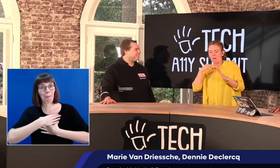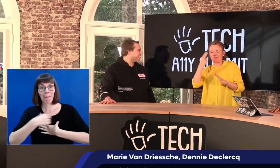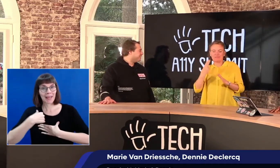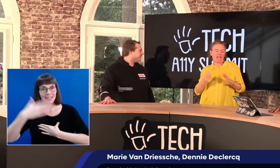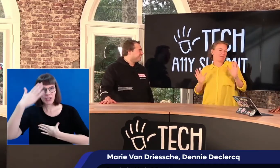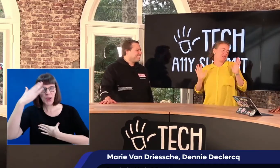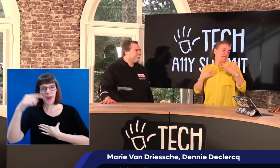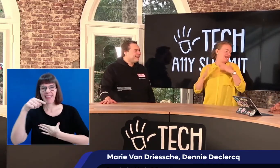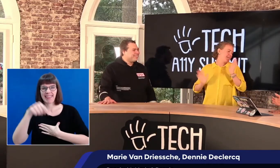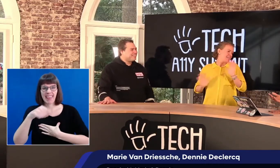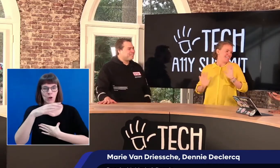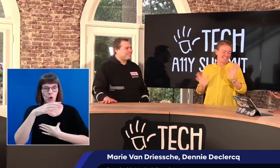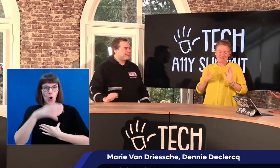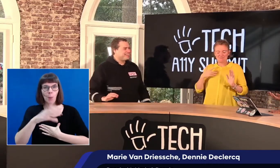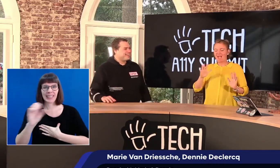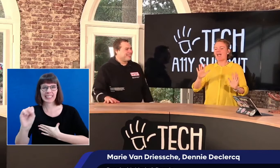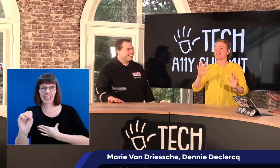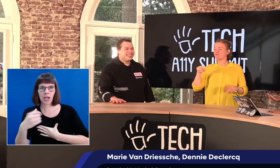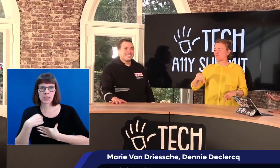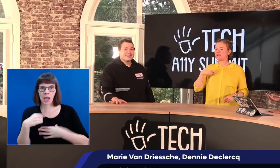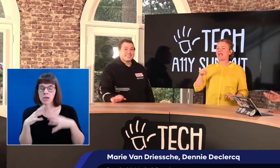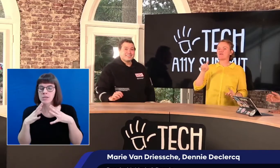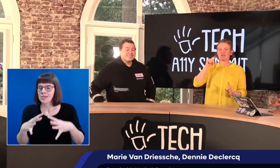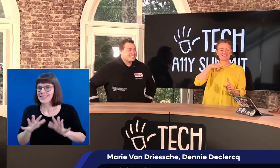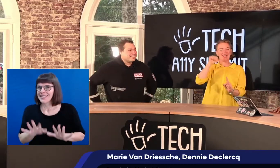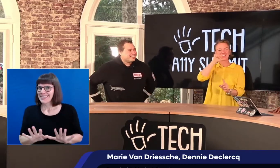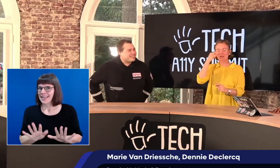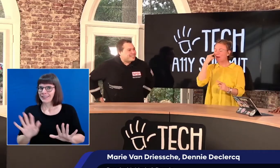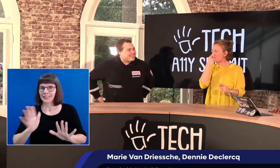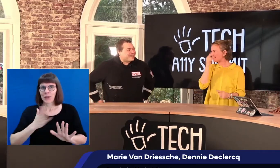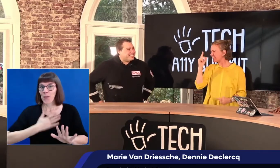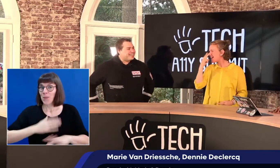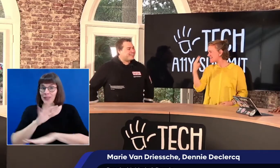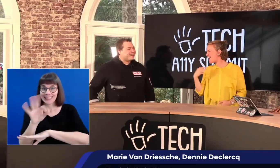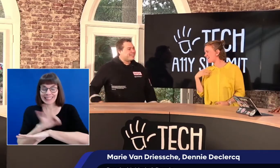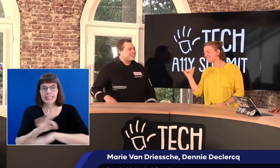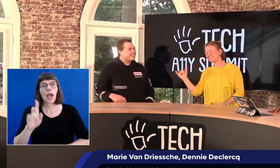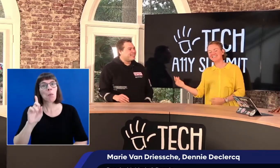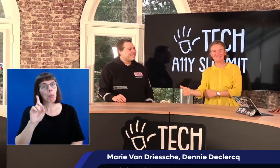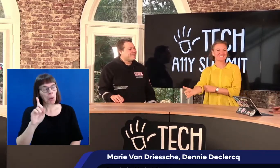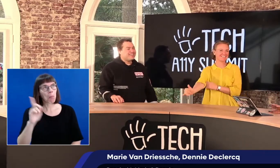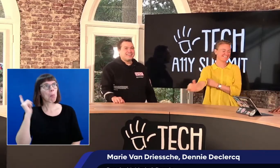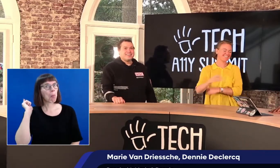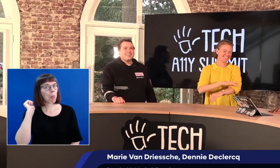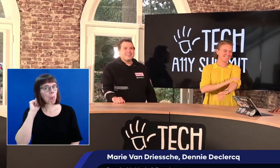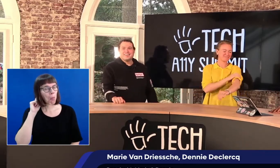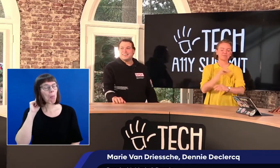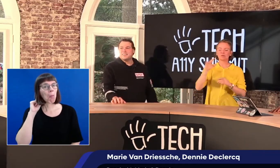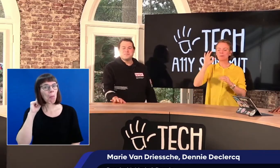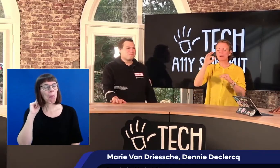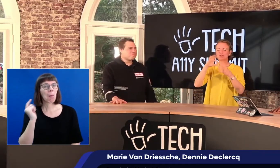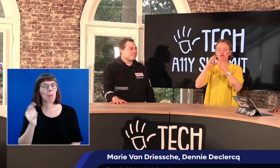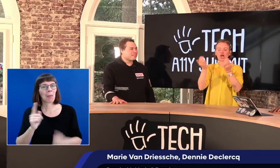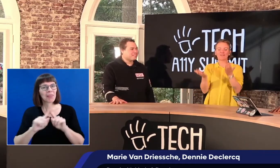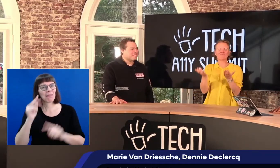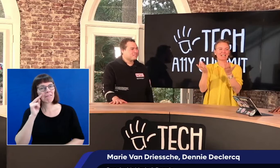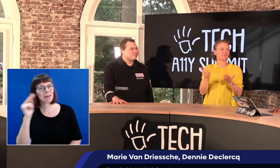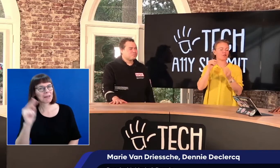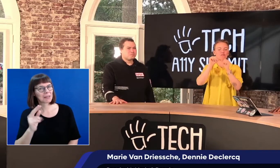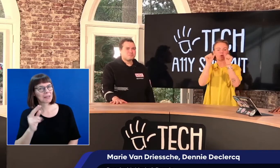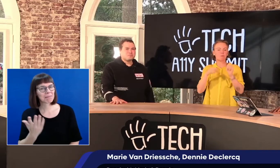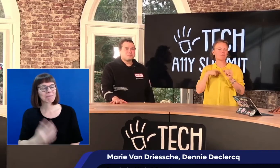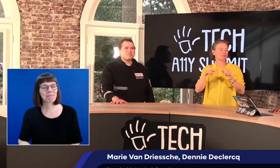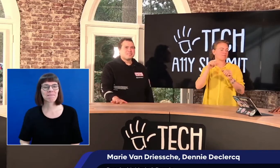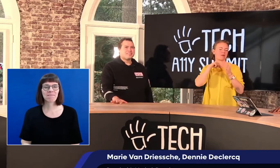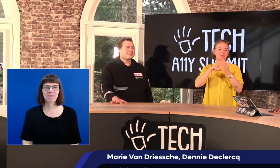Comic Sans MS. I would never design with that font, but right now I'm seeing that from a different perspective. And it has to